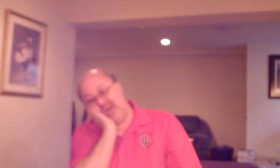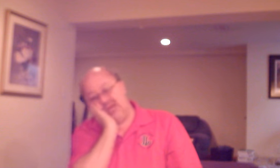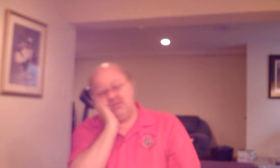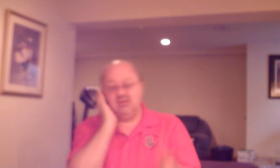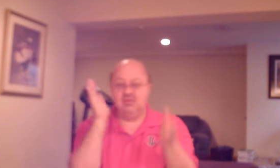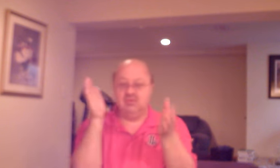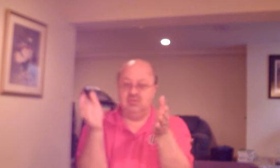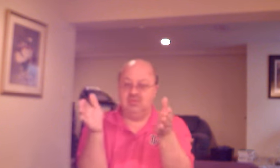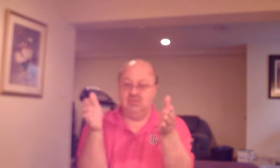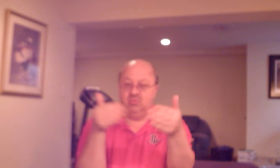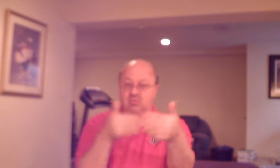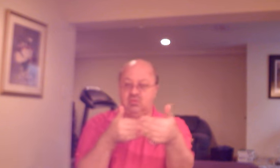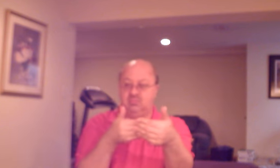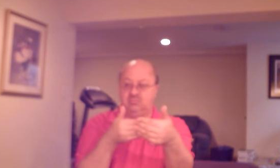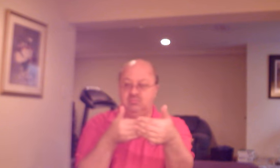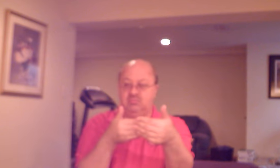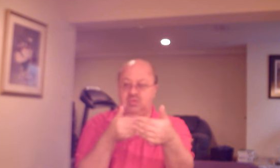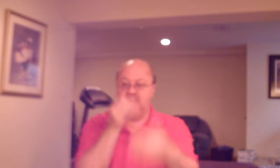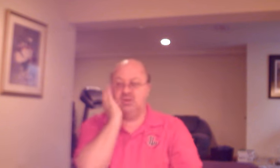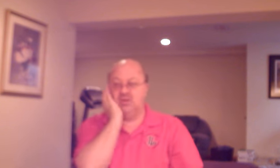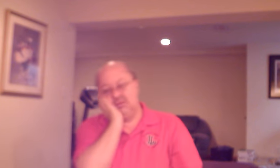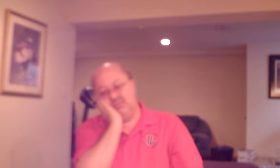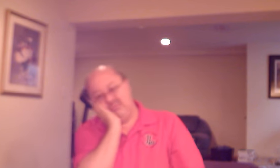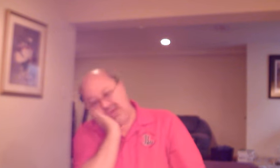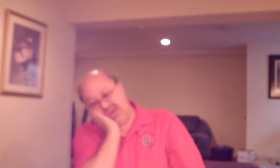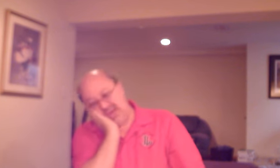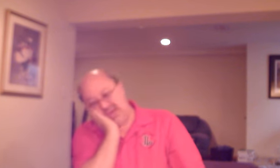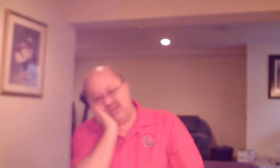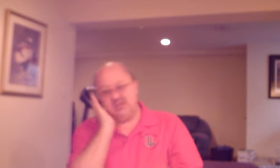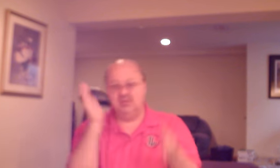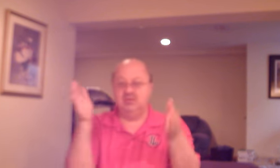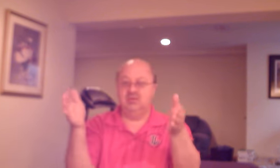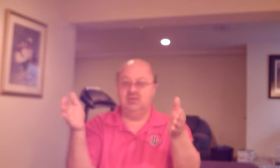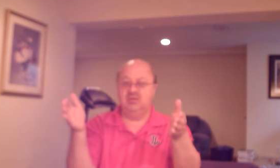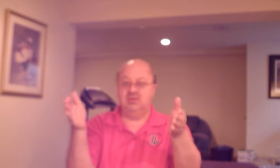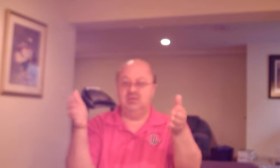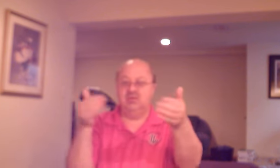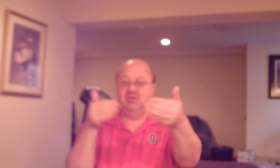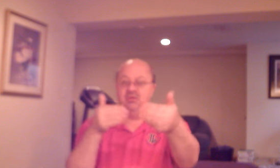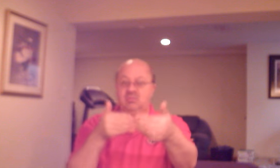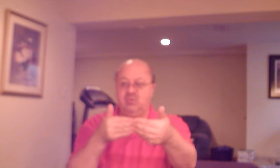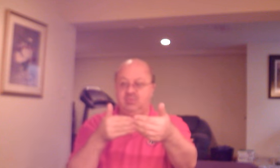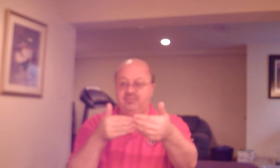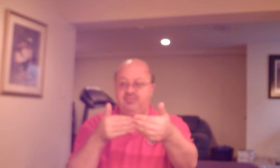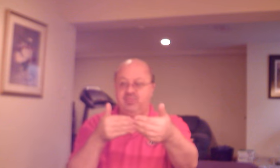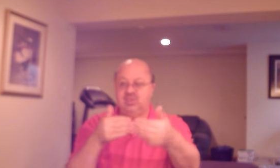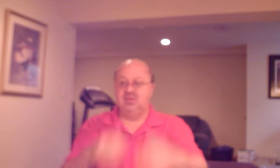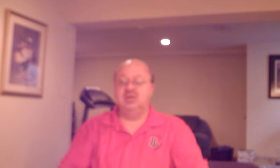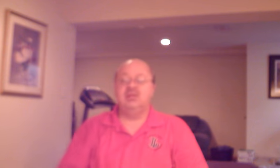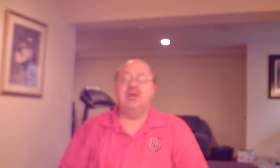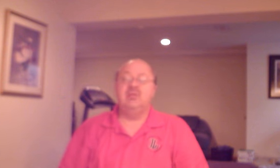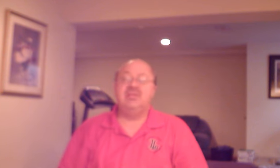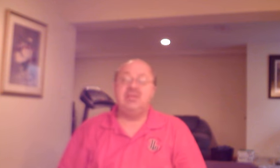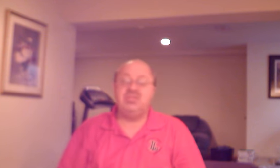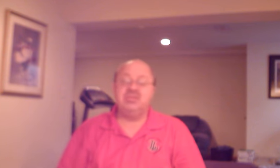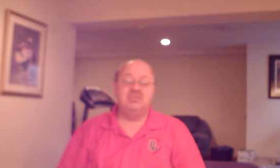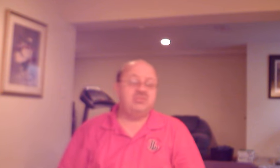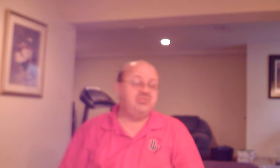Bed. Room. Bed. Room. Now with kitchen, there's 2